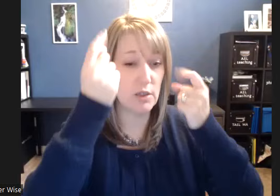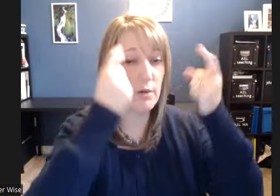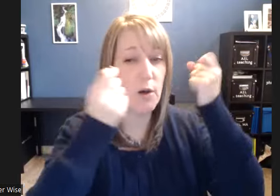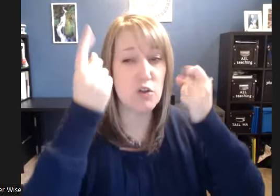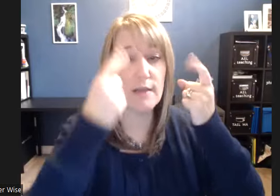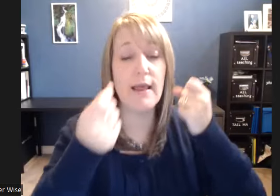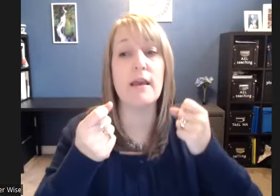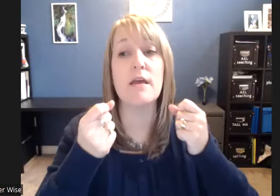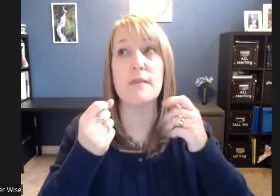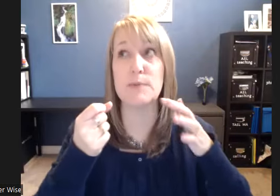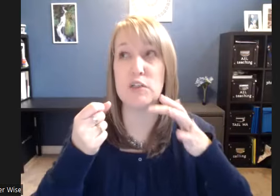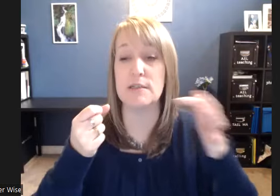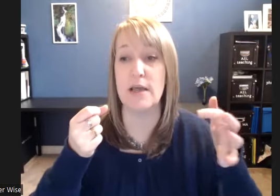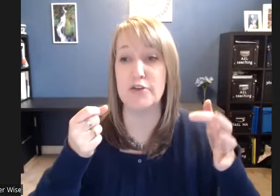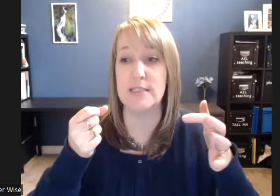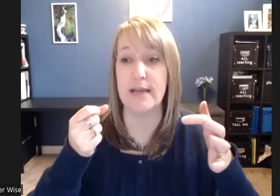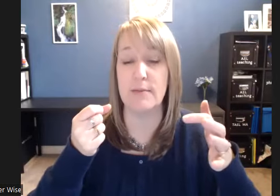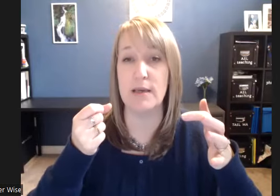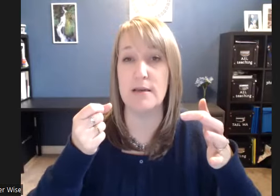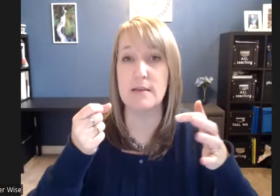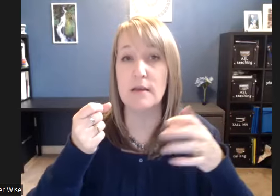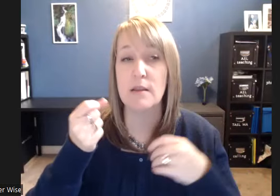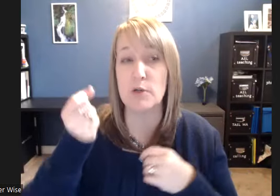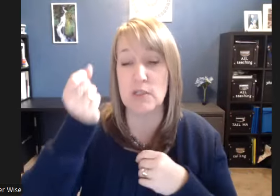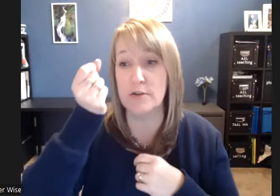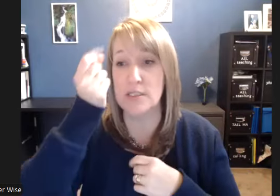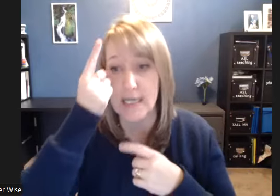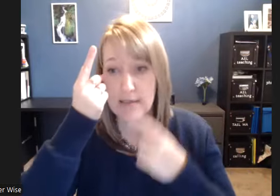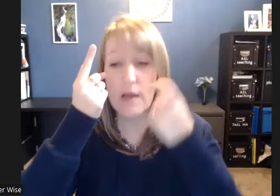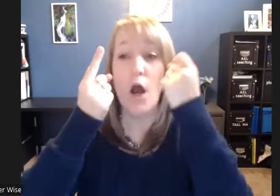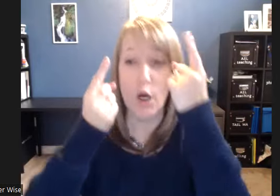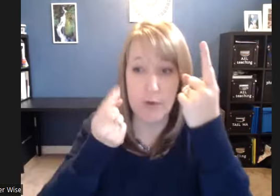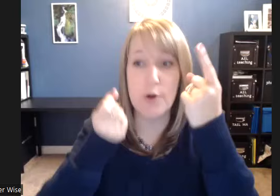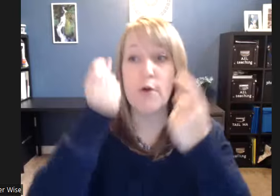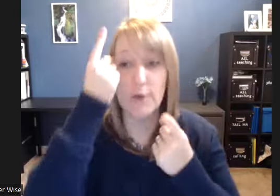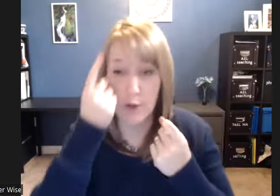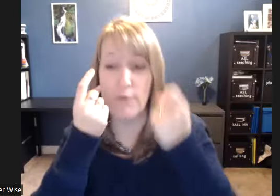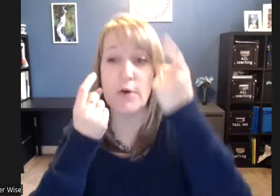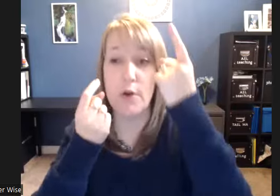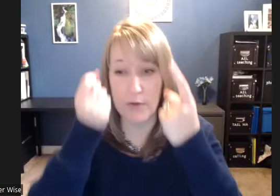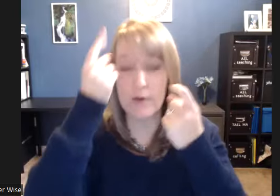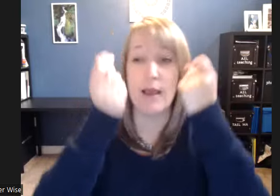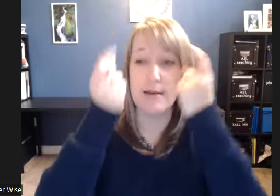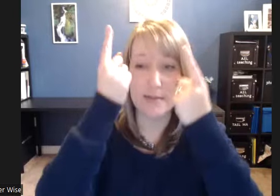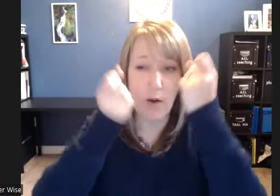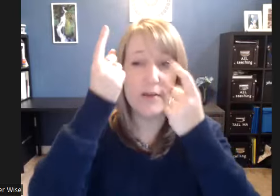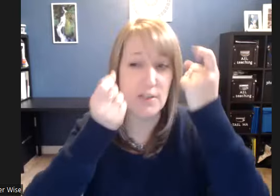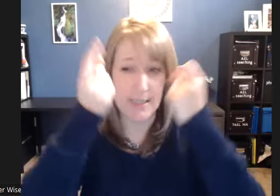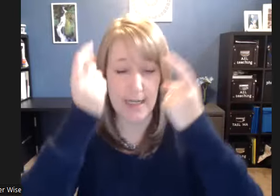circular motion. Like this person is understanding because the person understands over and over and over and over. Okay, so